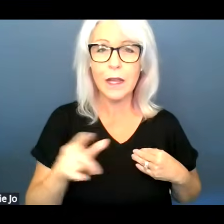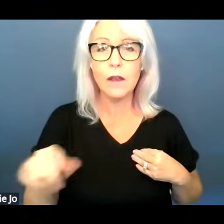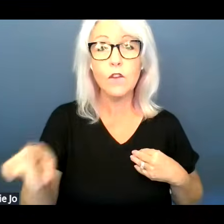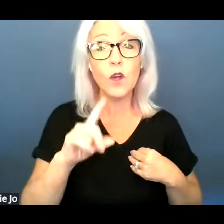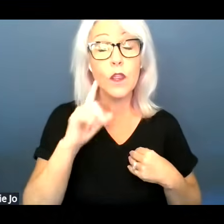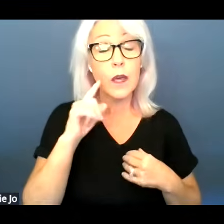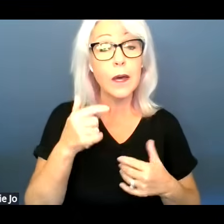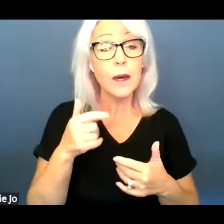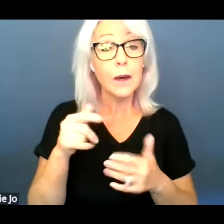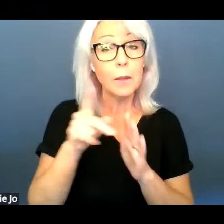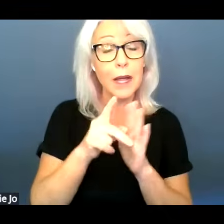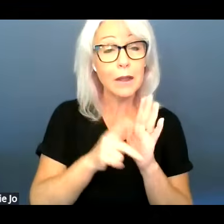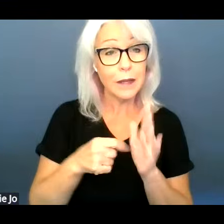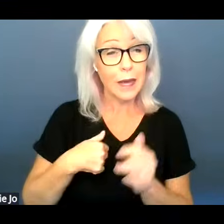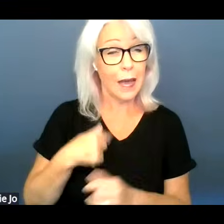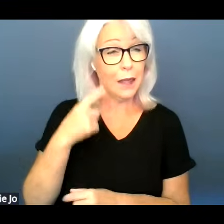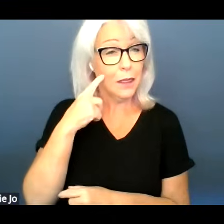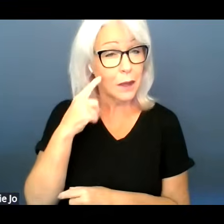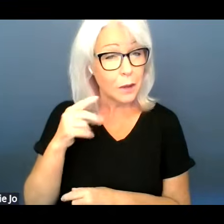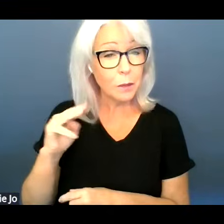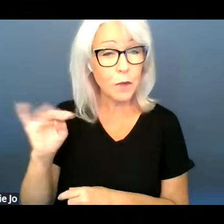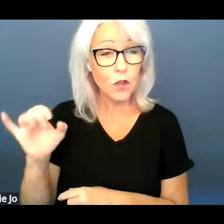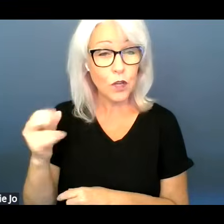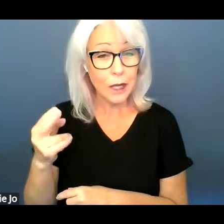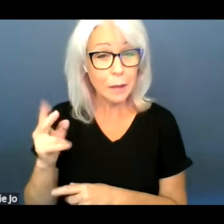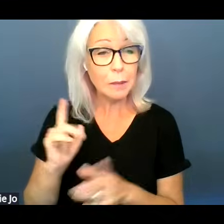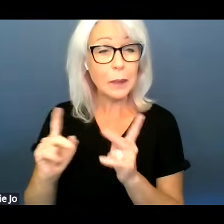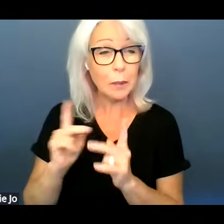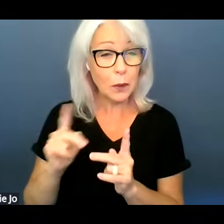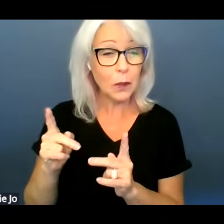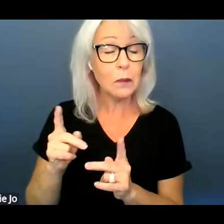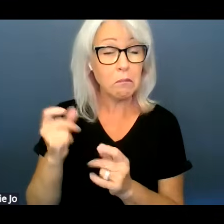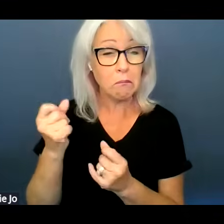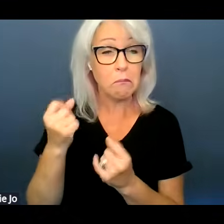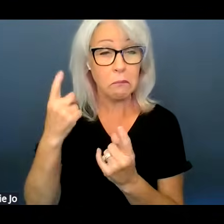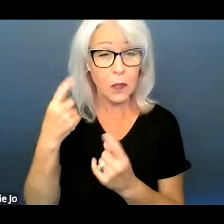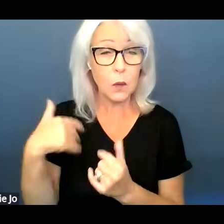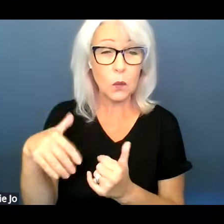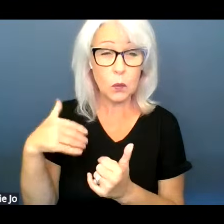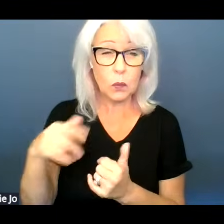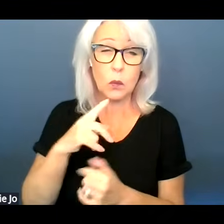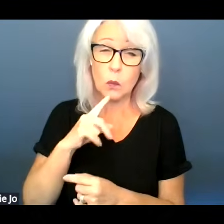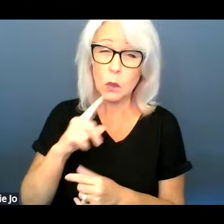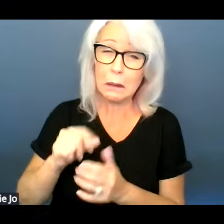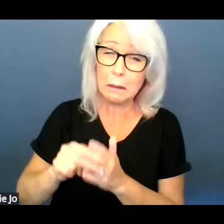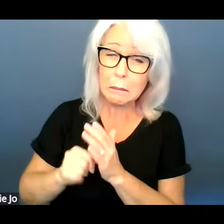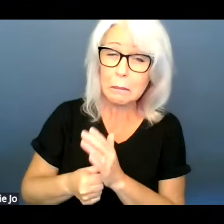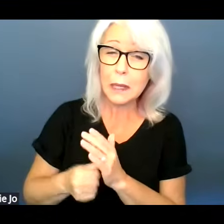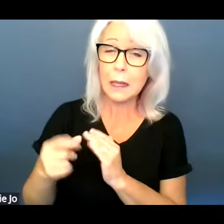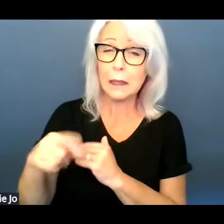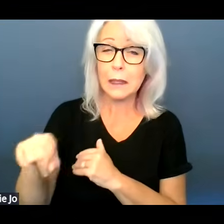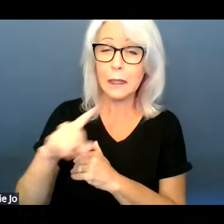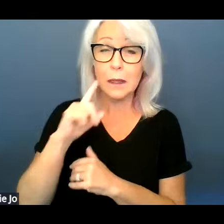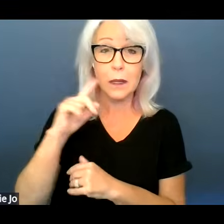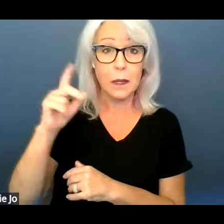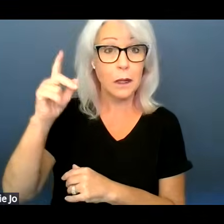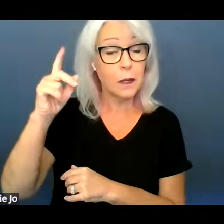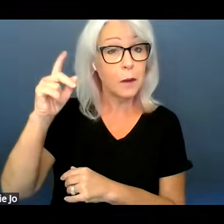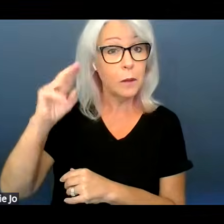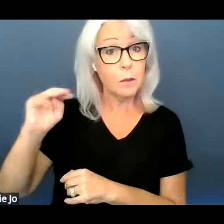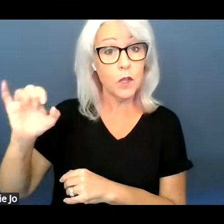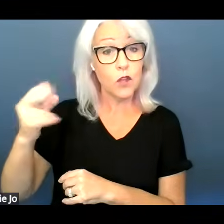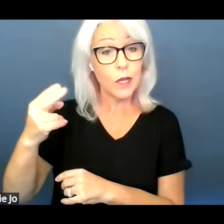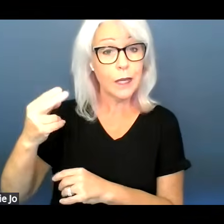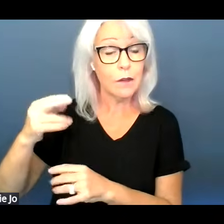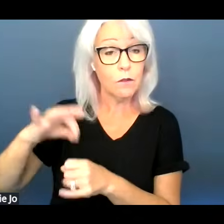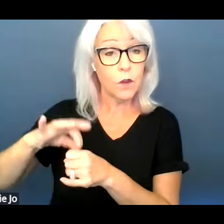clear that Michiganders care deeply about the impact money has on politics, and they deserve to have a fair vote in November. And I just think that we're one step